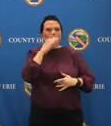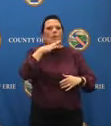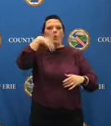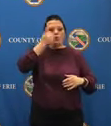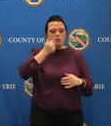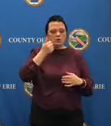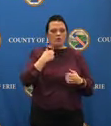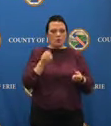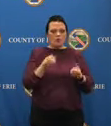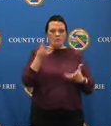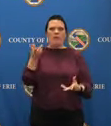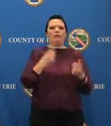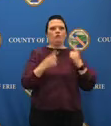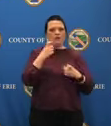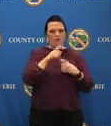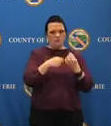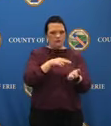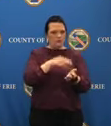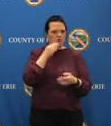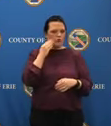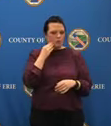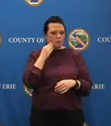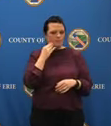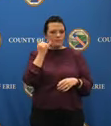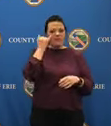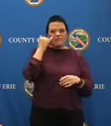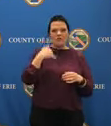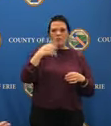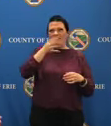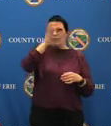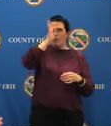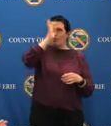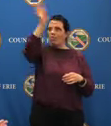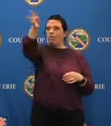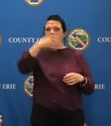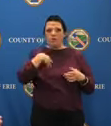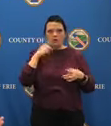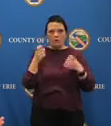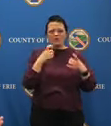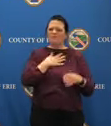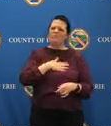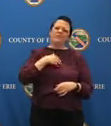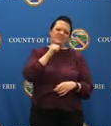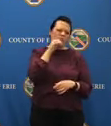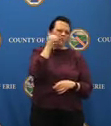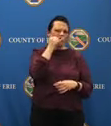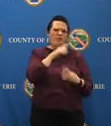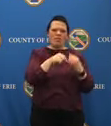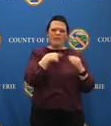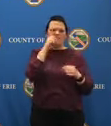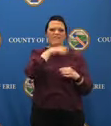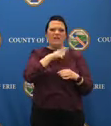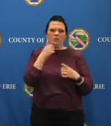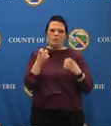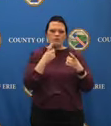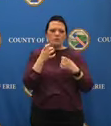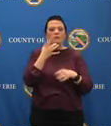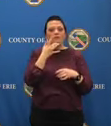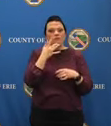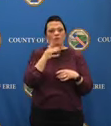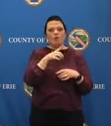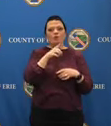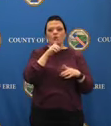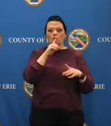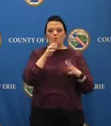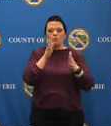people had questions about nursing homes. If you have a hypothetical, please don't call on a hypothetical. We prefer that you're actually asking